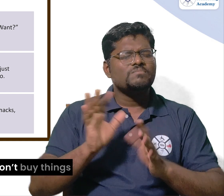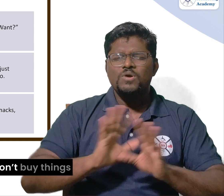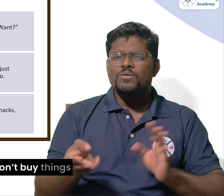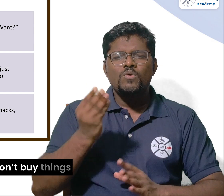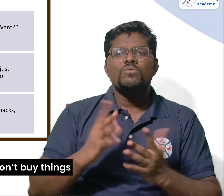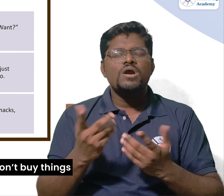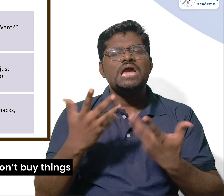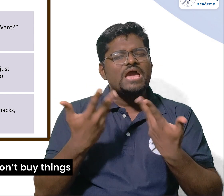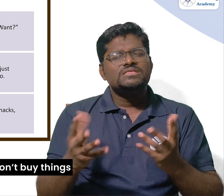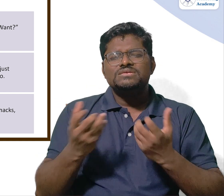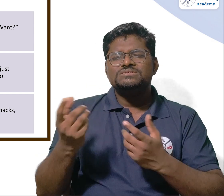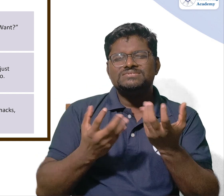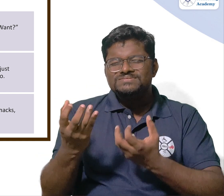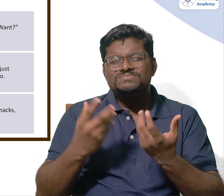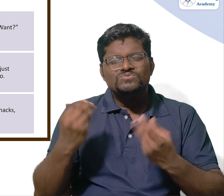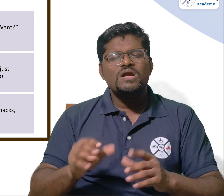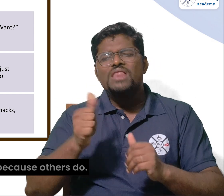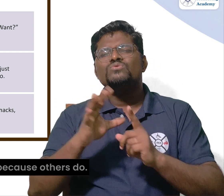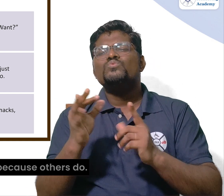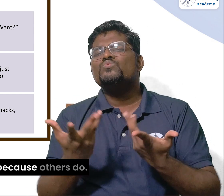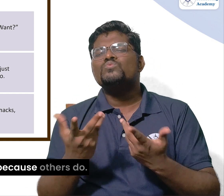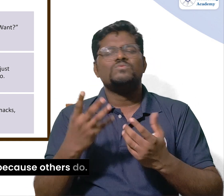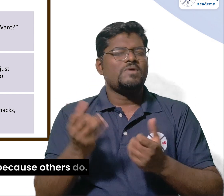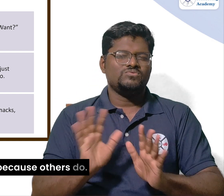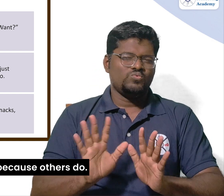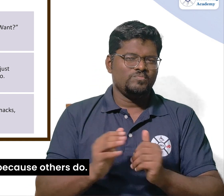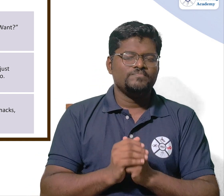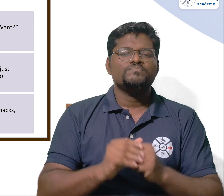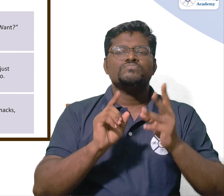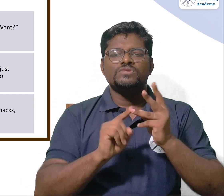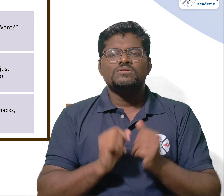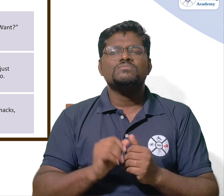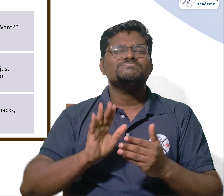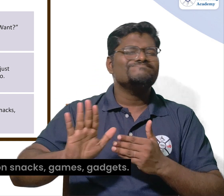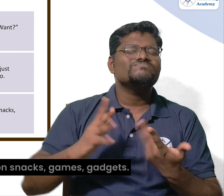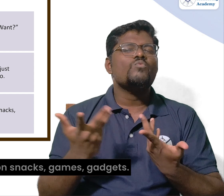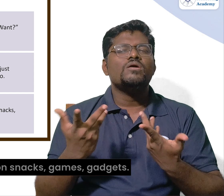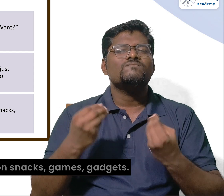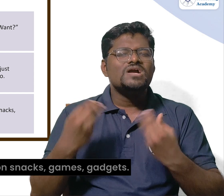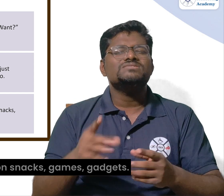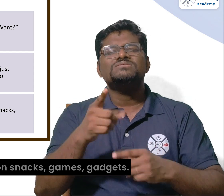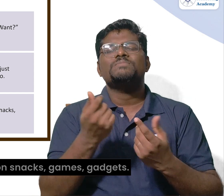Don't buy things just because others do. Avoid waste on